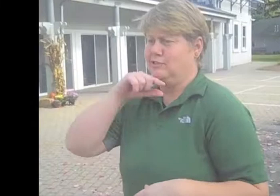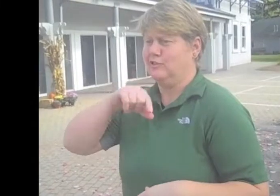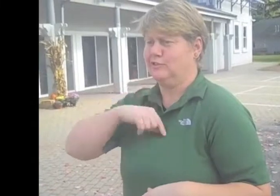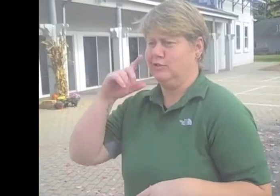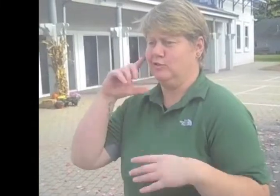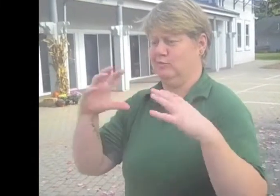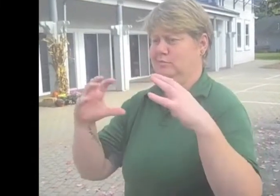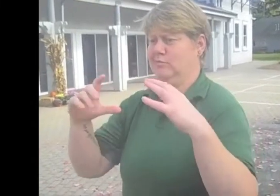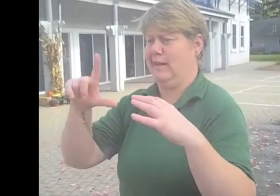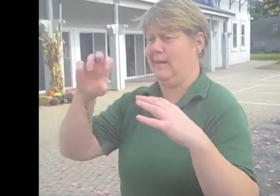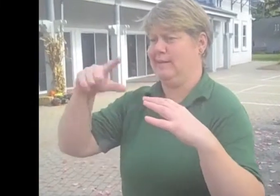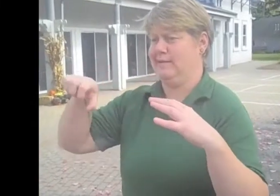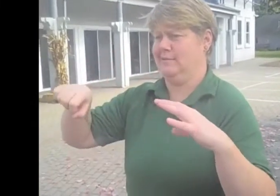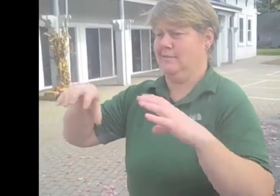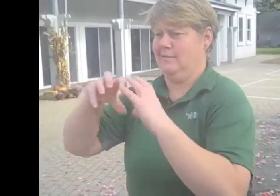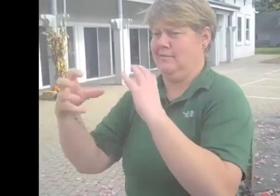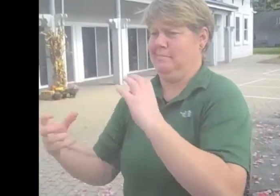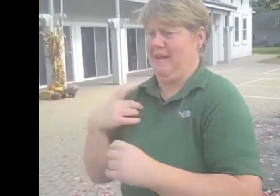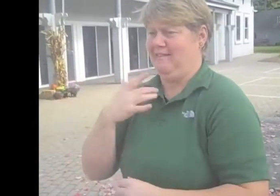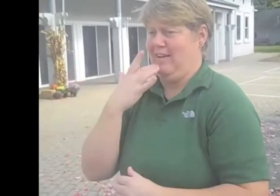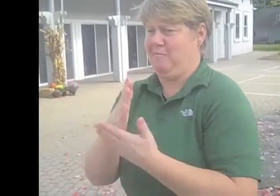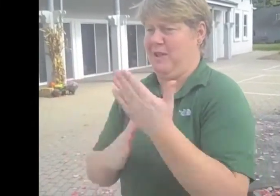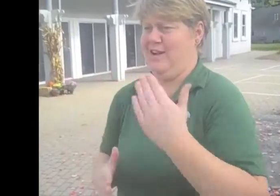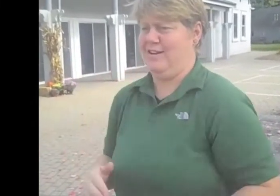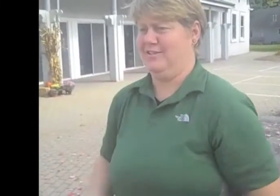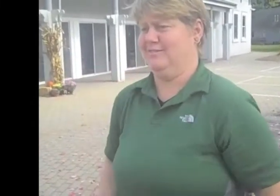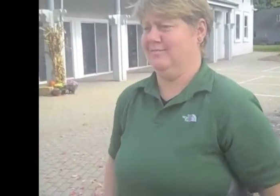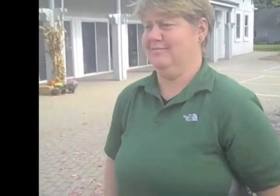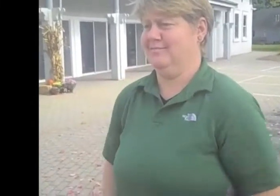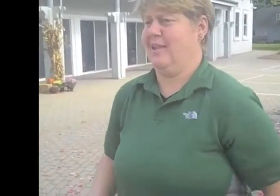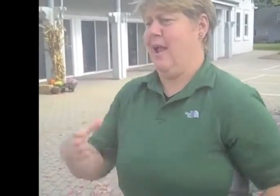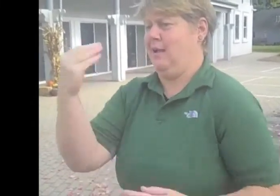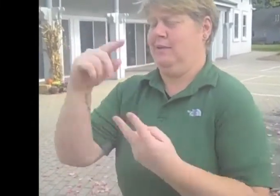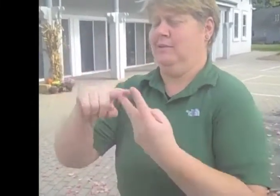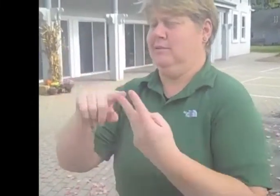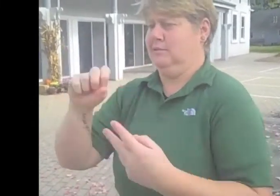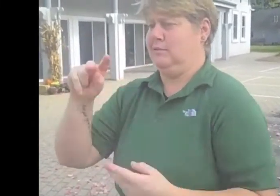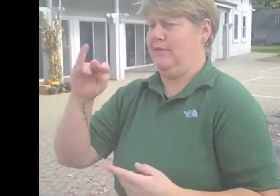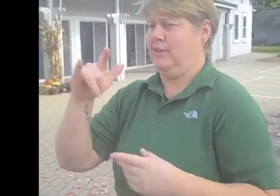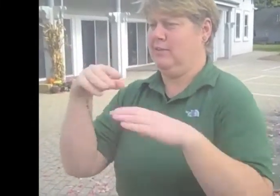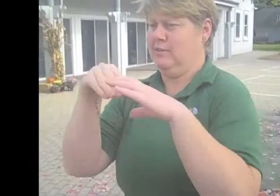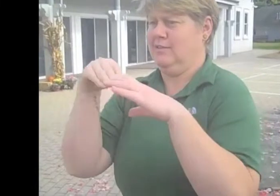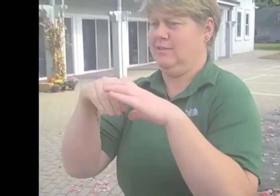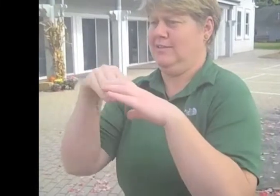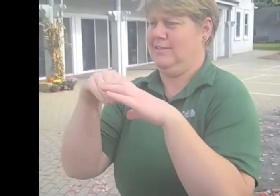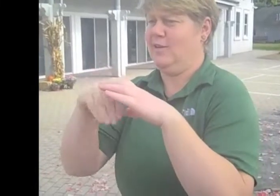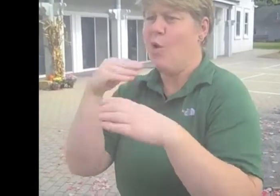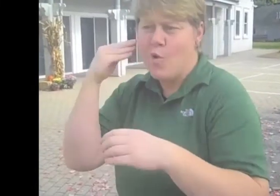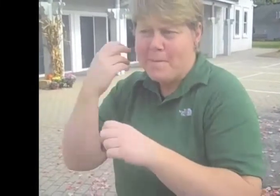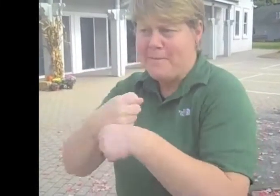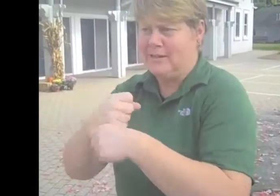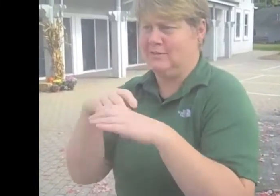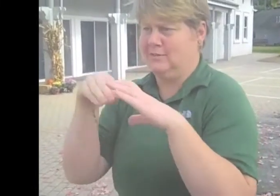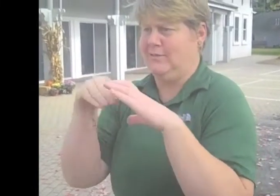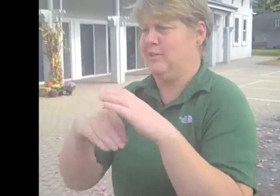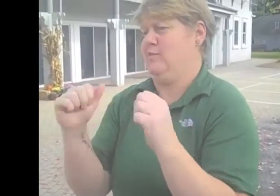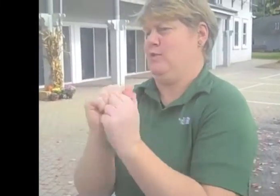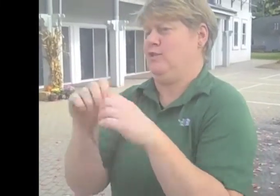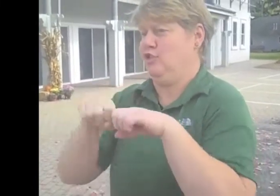I like, you know, a nice big turkey leg. That's probably my favorite part. And stuffing. A nice homemade stuffing.